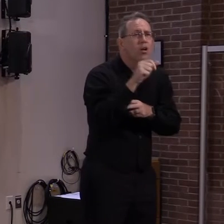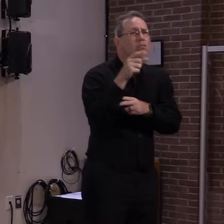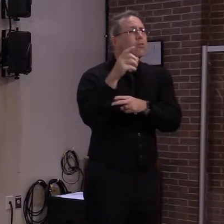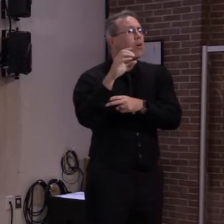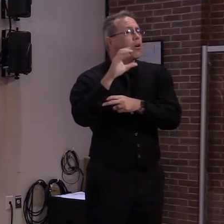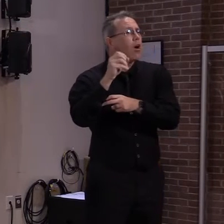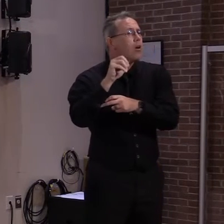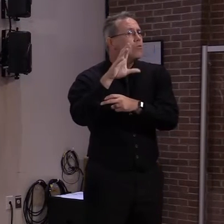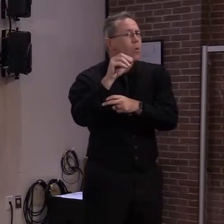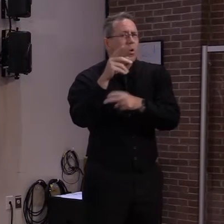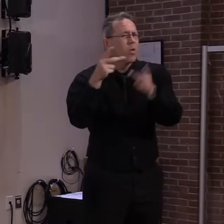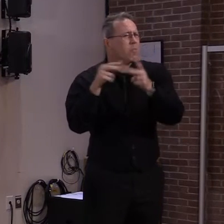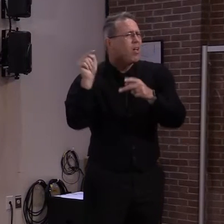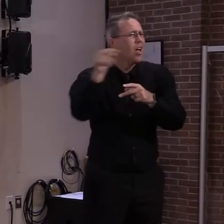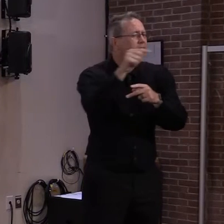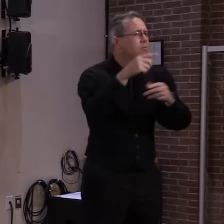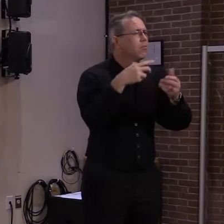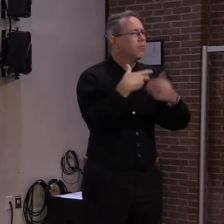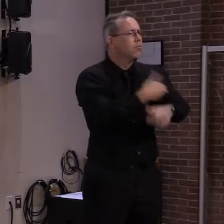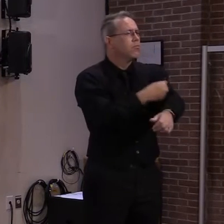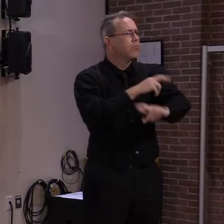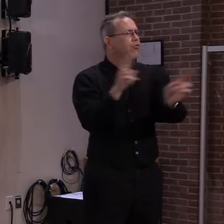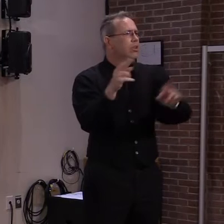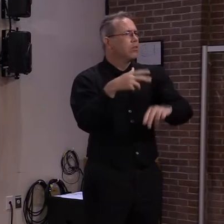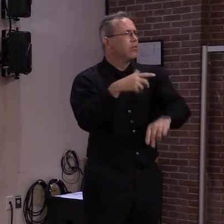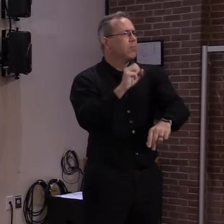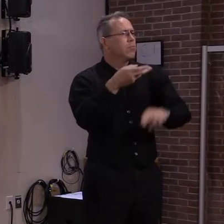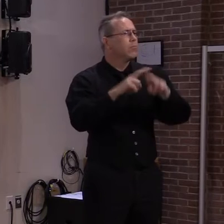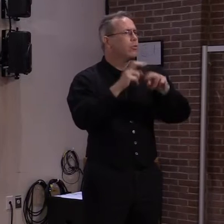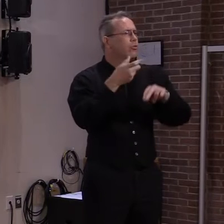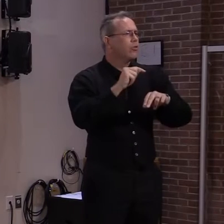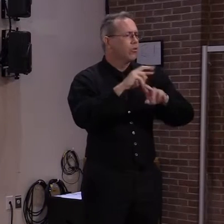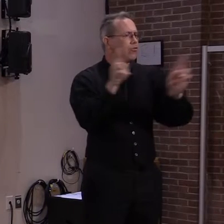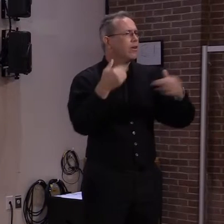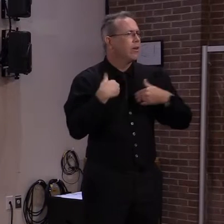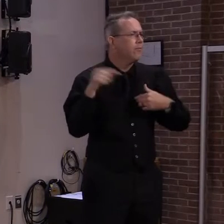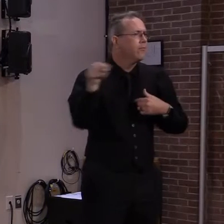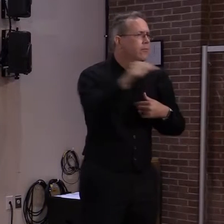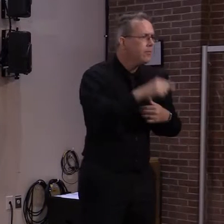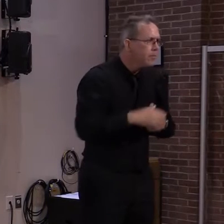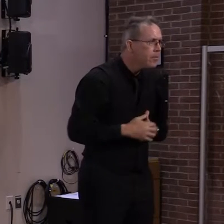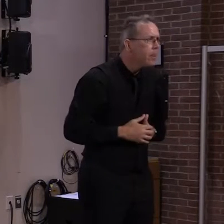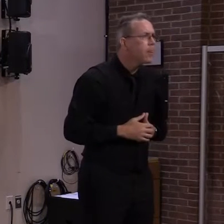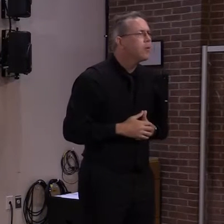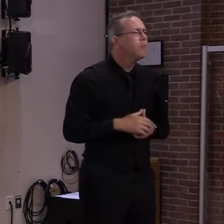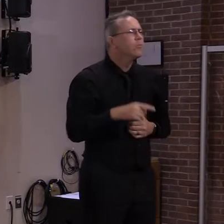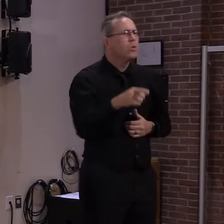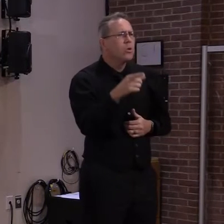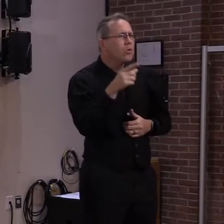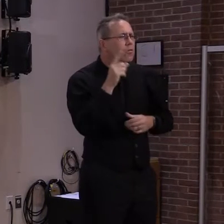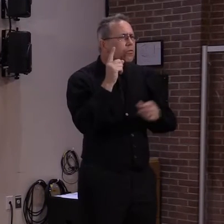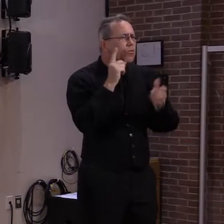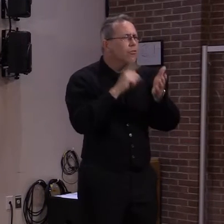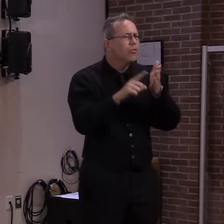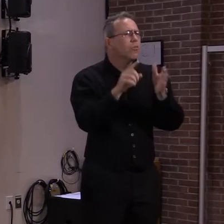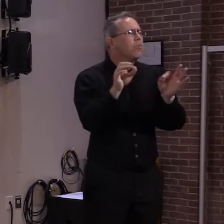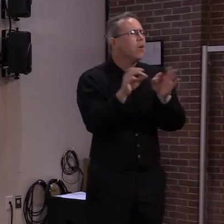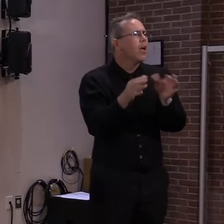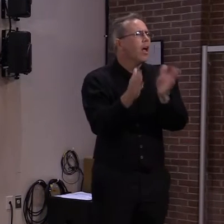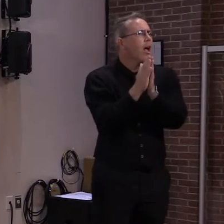Please contact your pharmacist to find out more about what sort of requirements they will put in